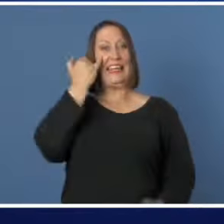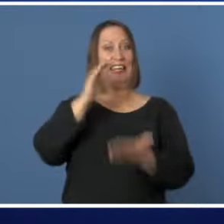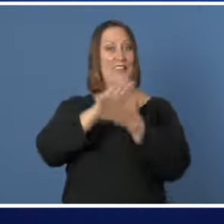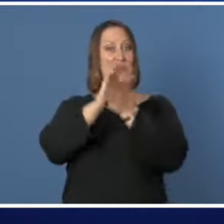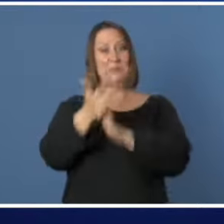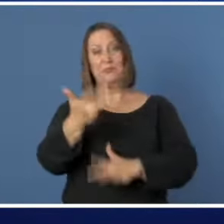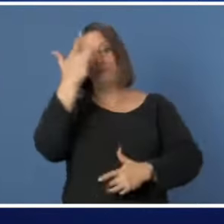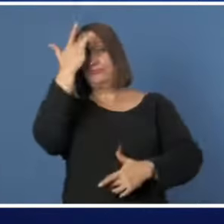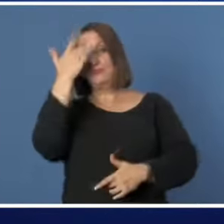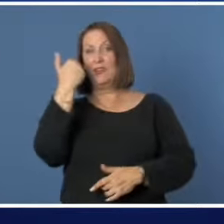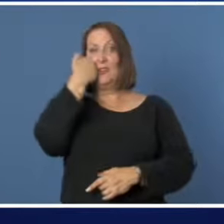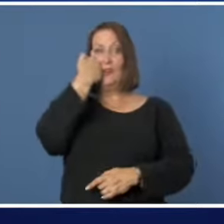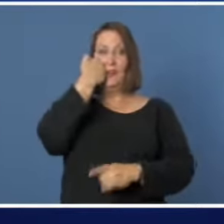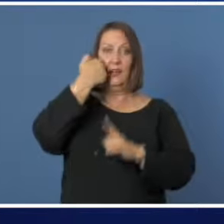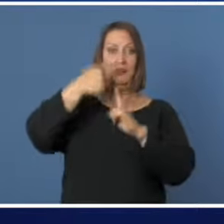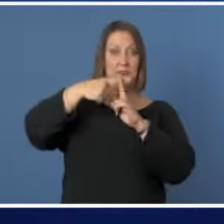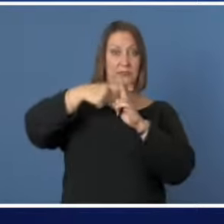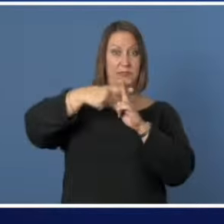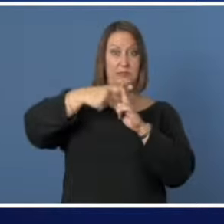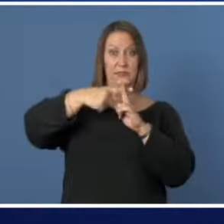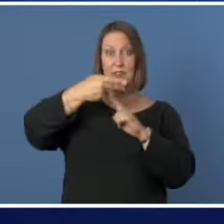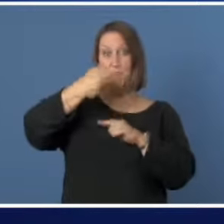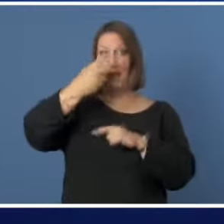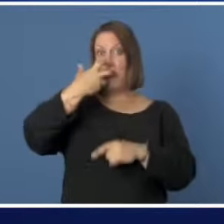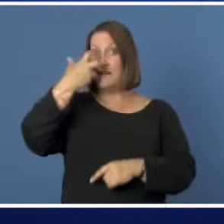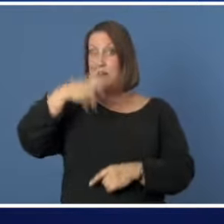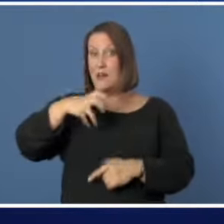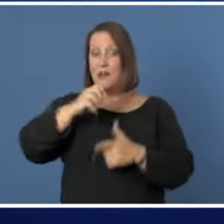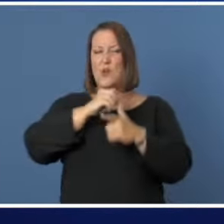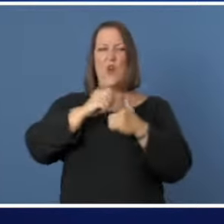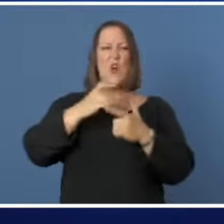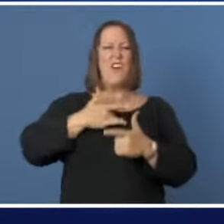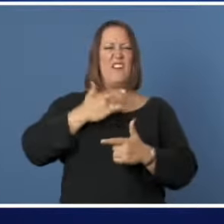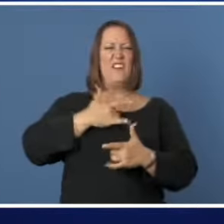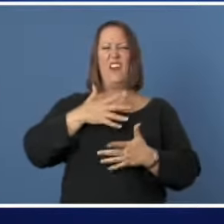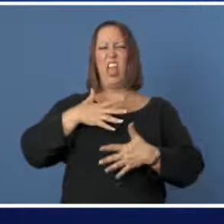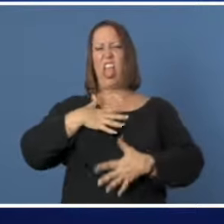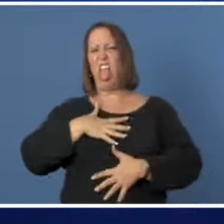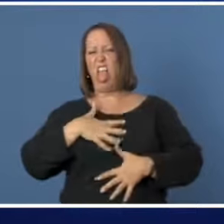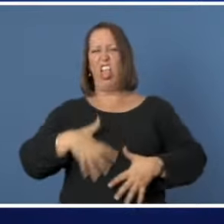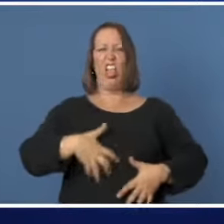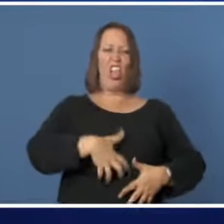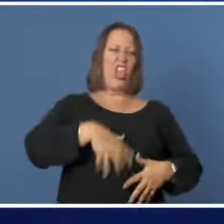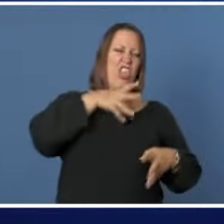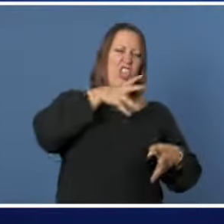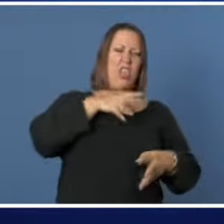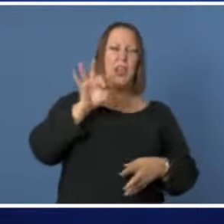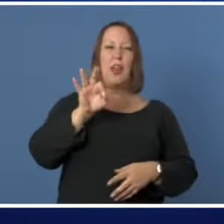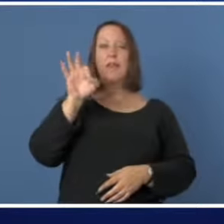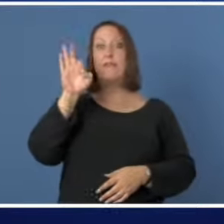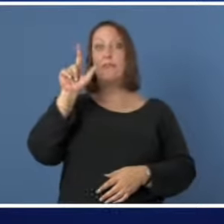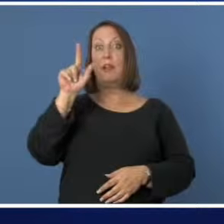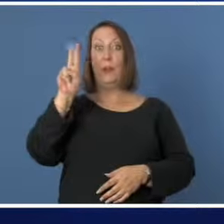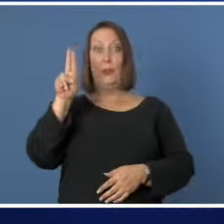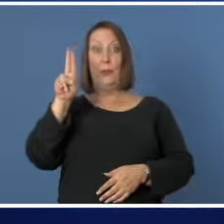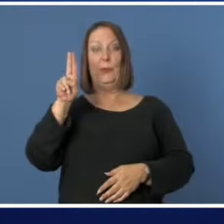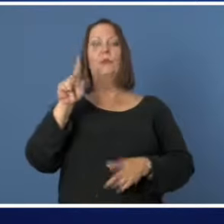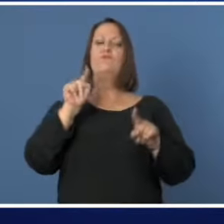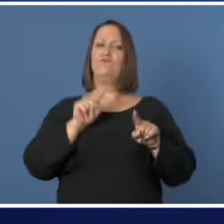If you develop a fever or have flu-like symptoms, seek medical care immediately.